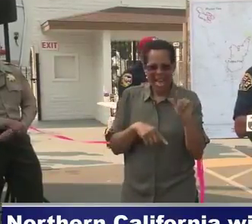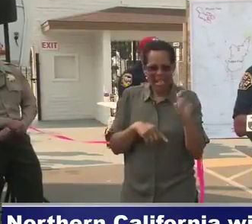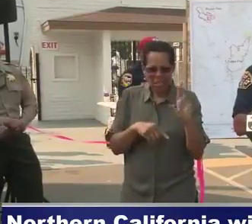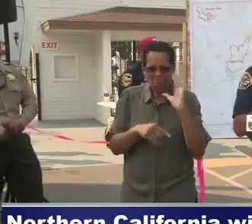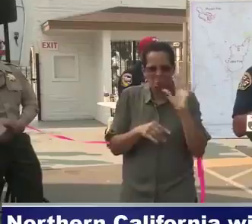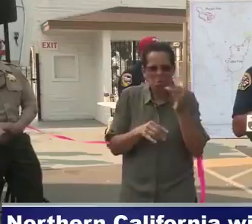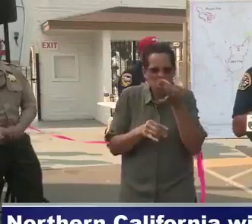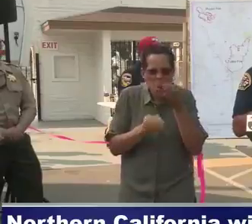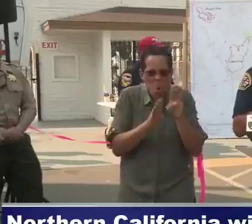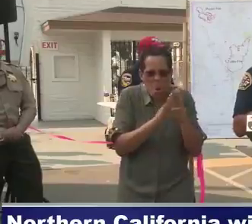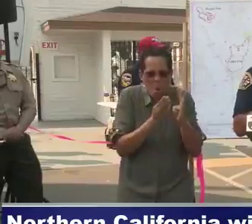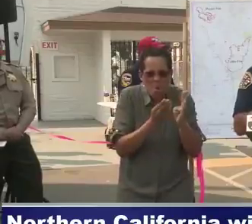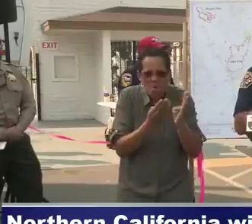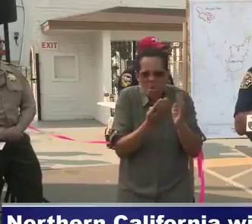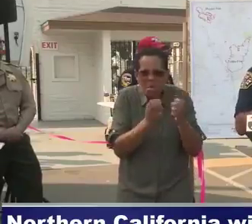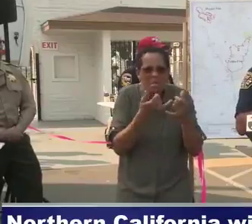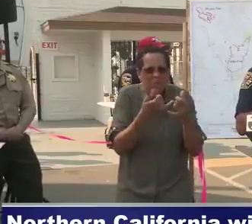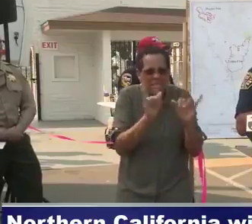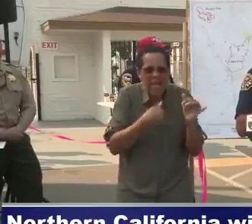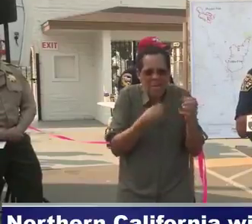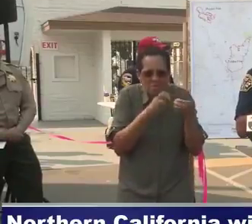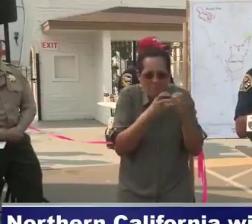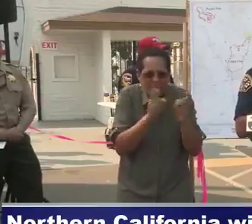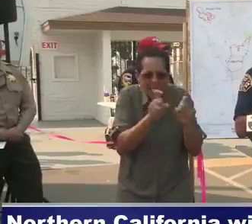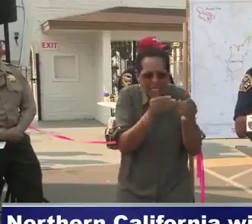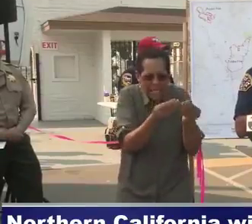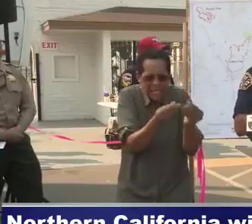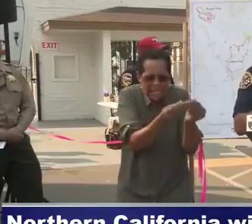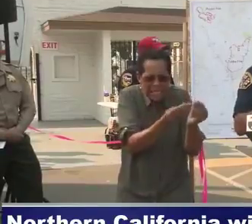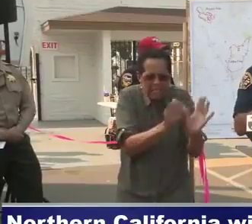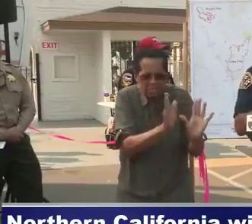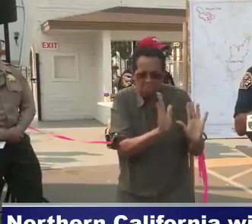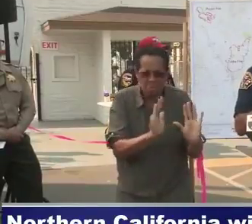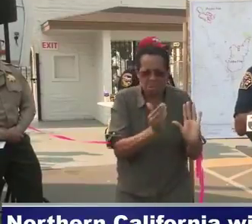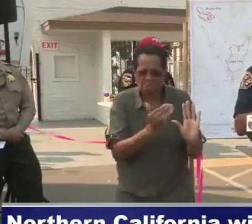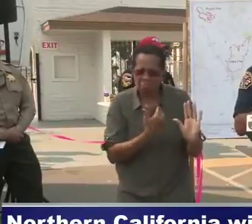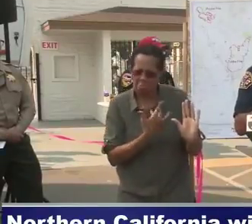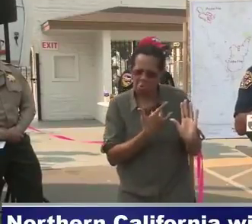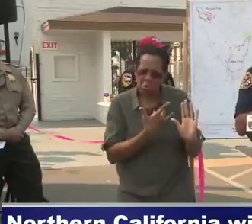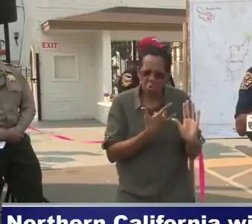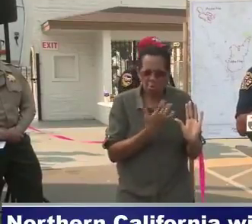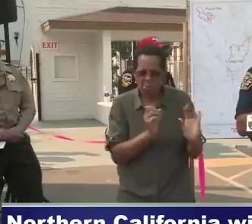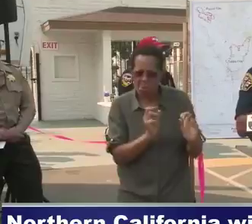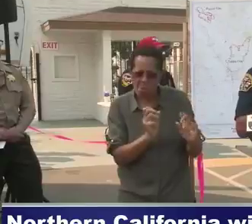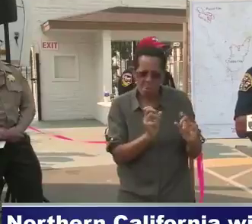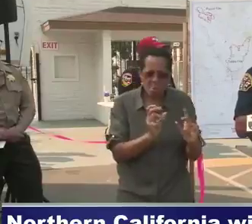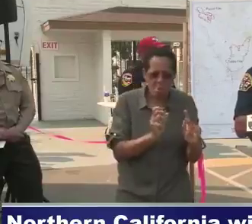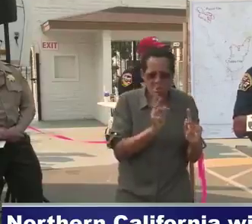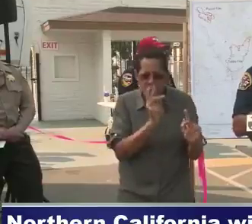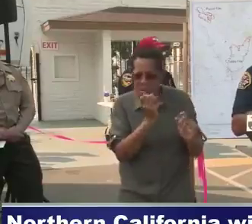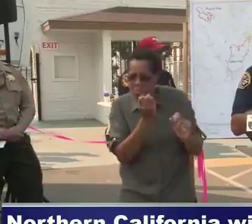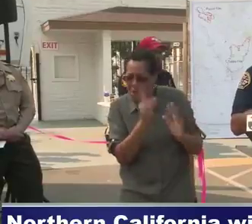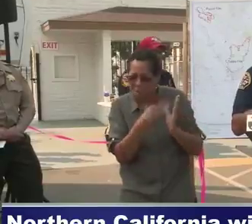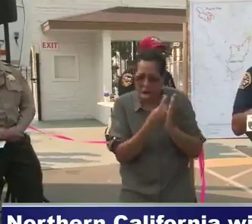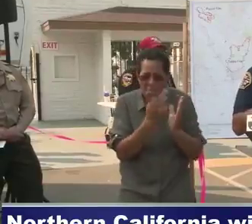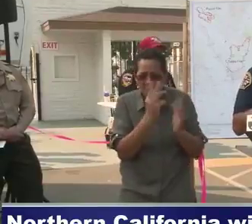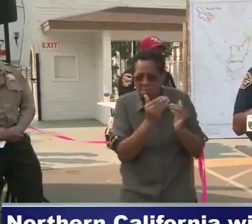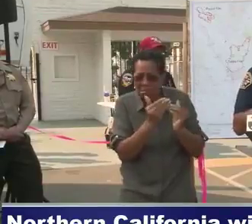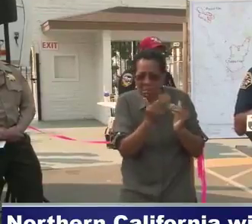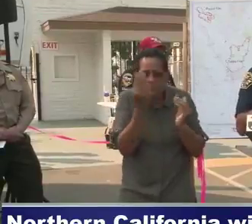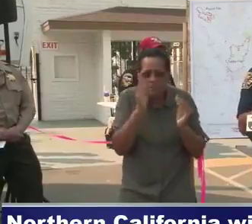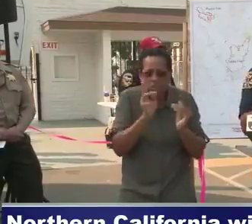to tackle on that, but we feel that within the next 12 hours or so, we're hopeful that we'll be able to get